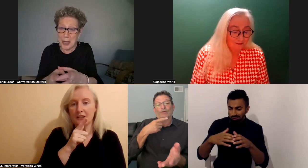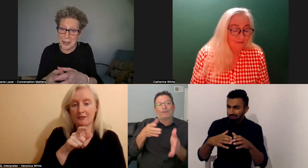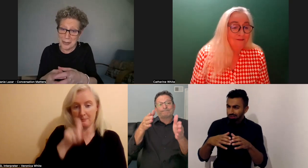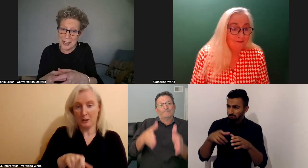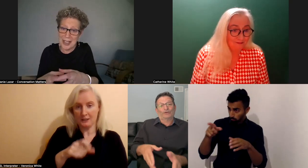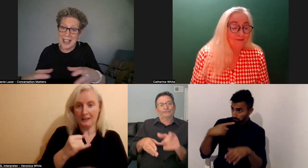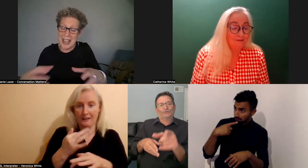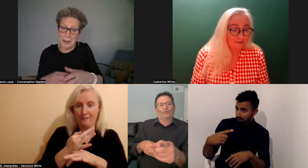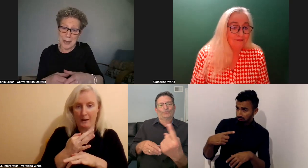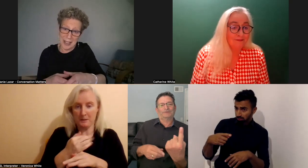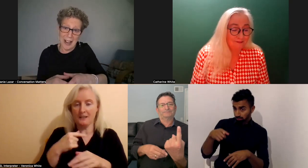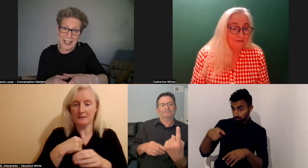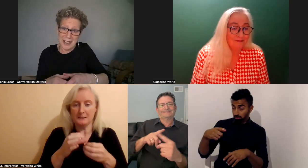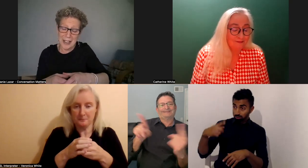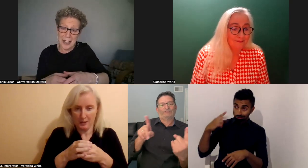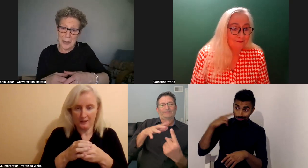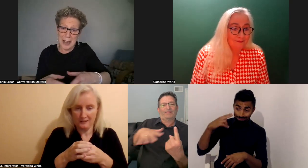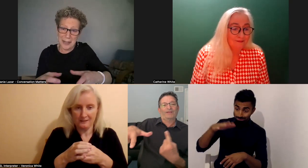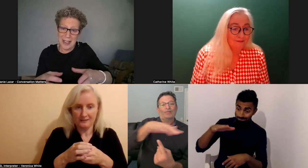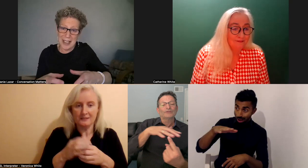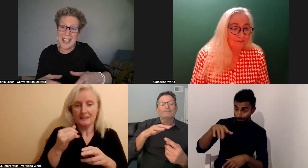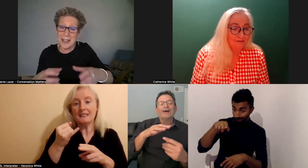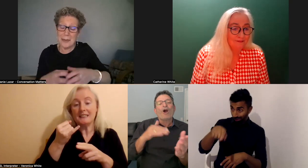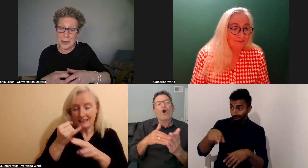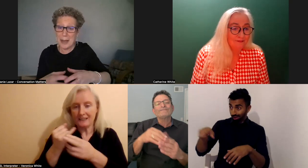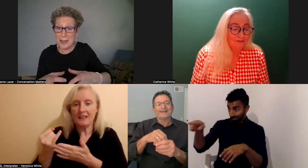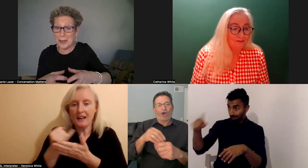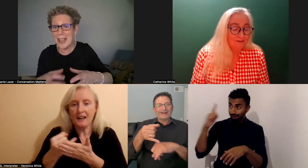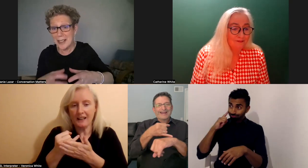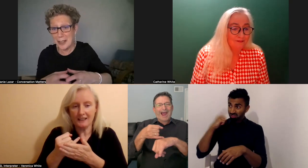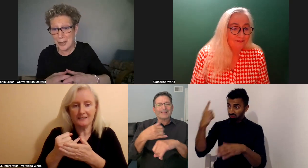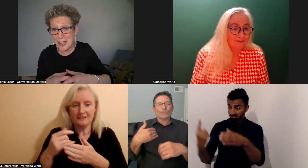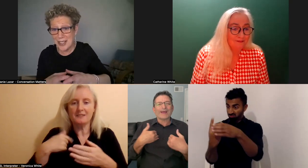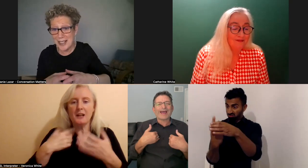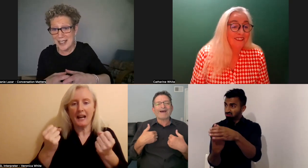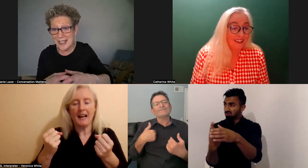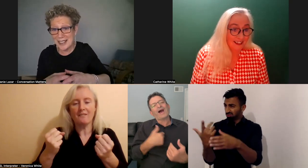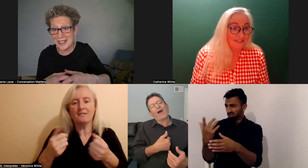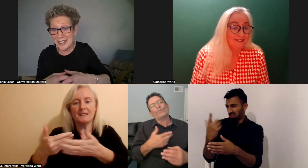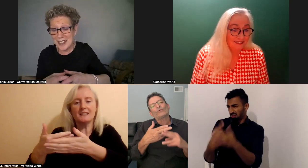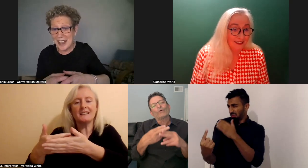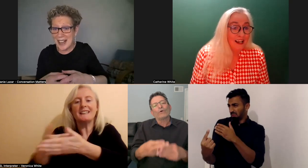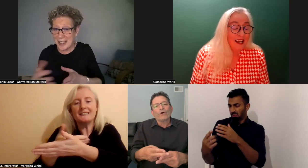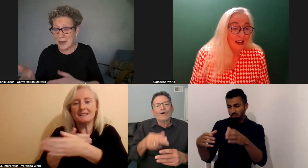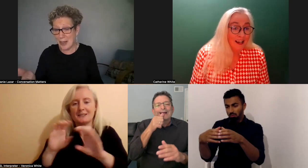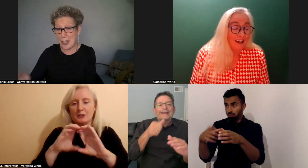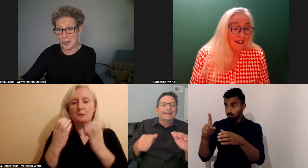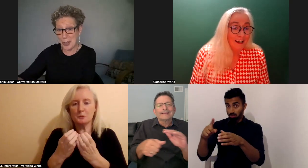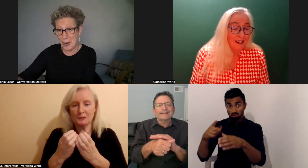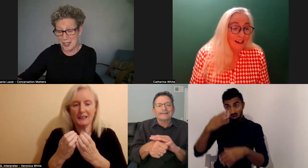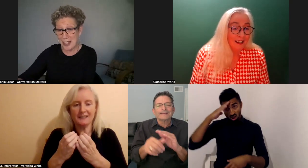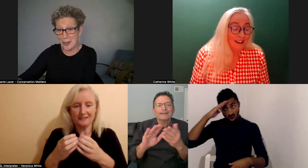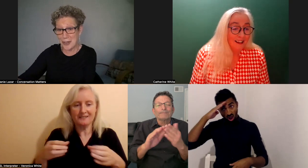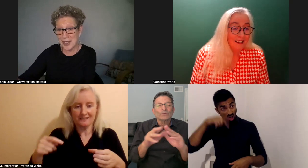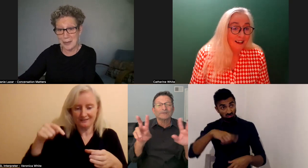but quite often, even within Ireland, we have hidden, what I would call hidden communities. Yeah. And if you look,